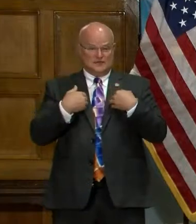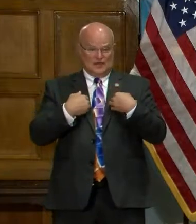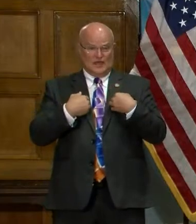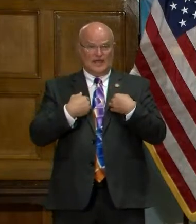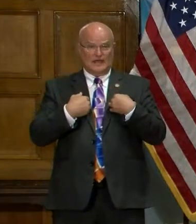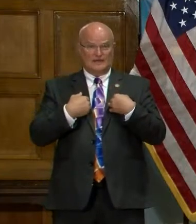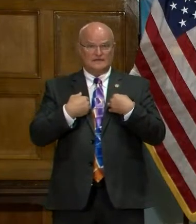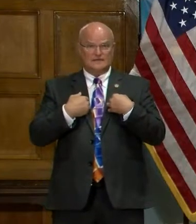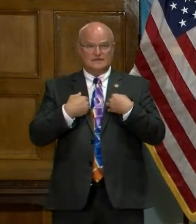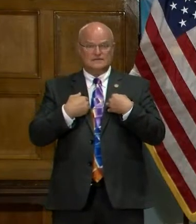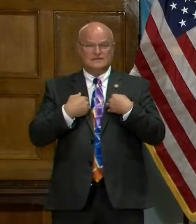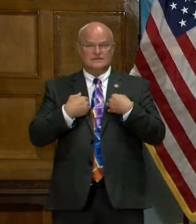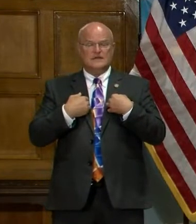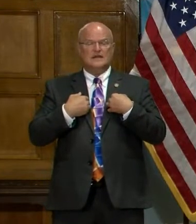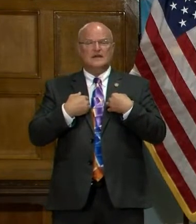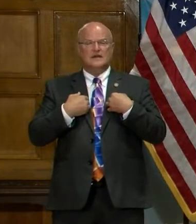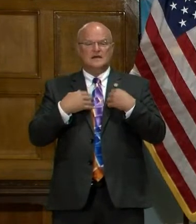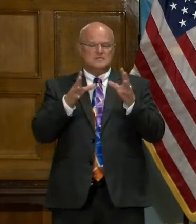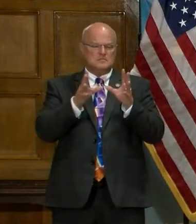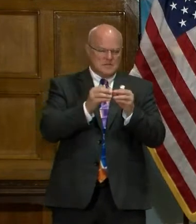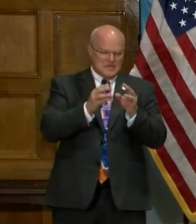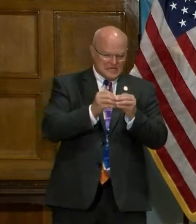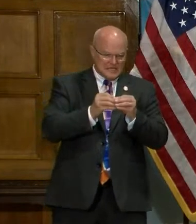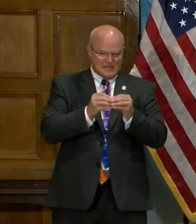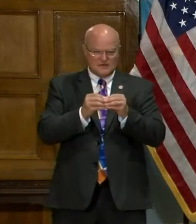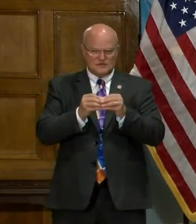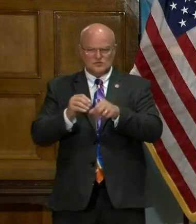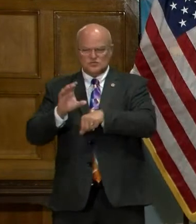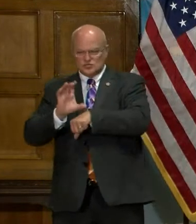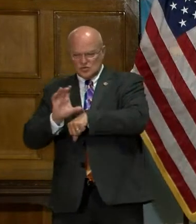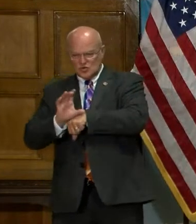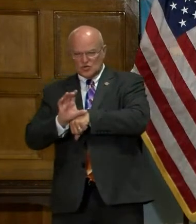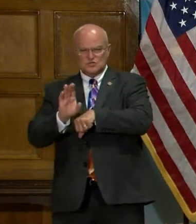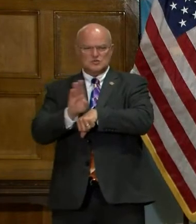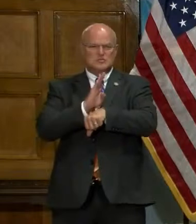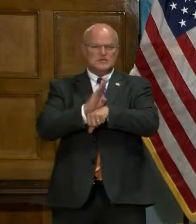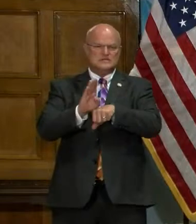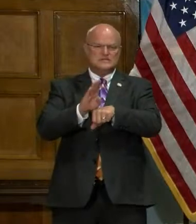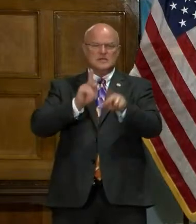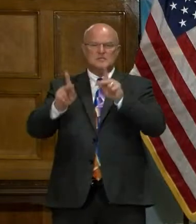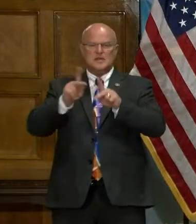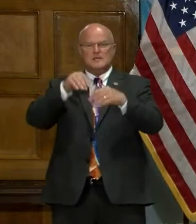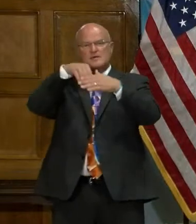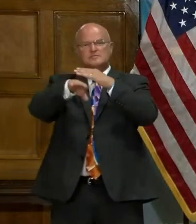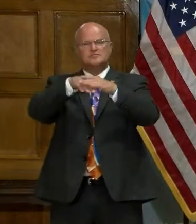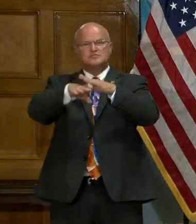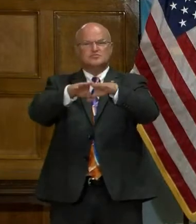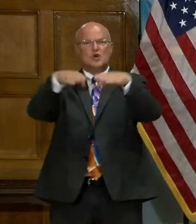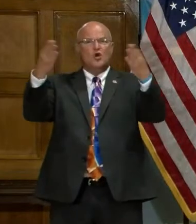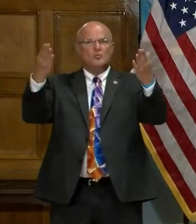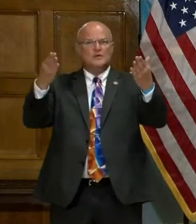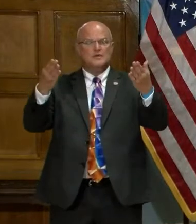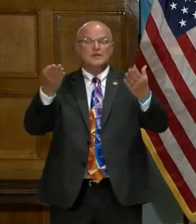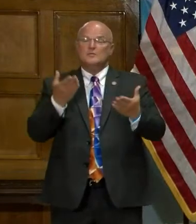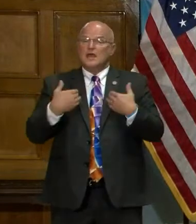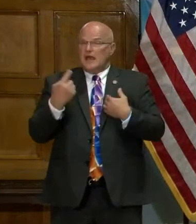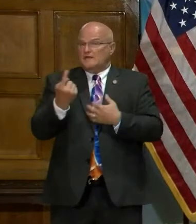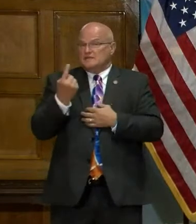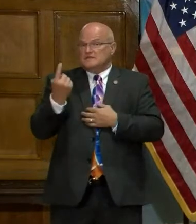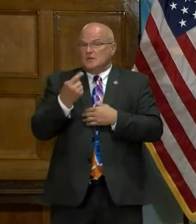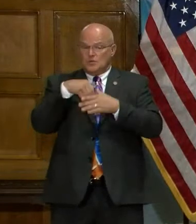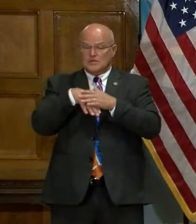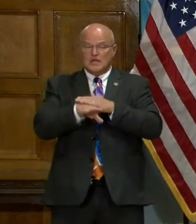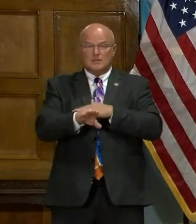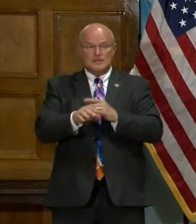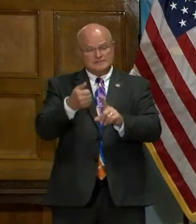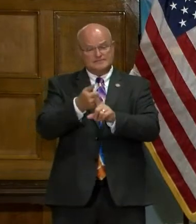a venue, whether it's a church or a business that's open to the public, you very well may have someone